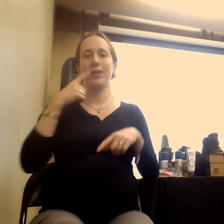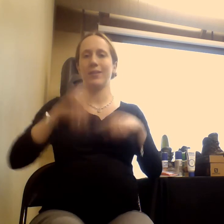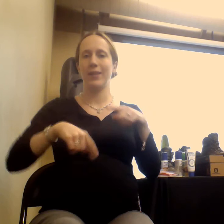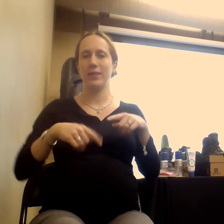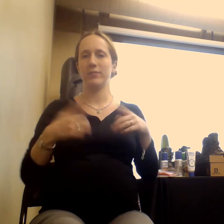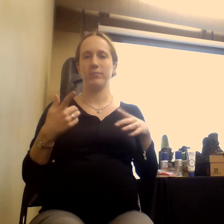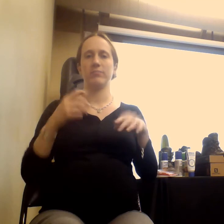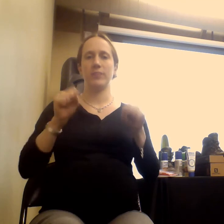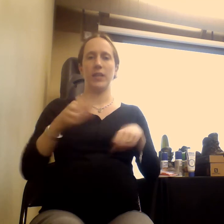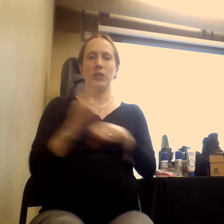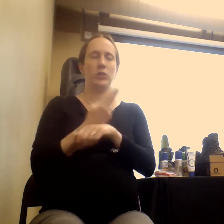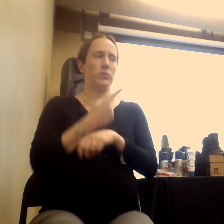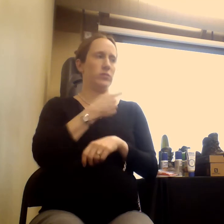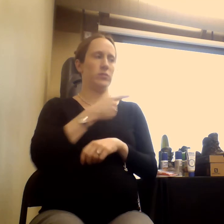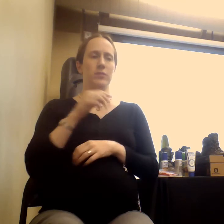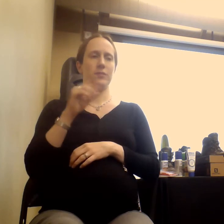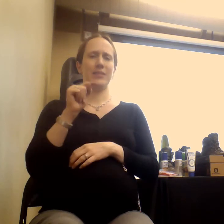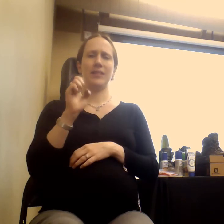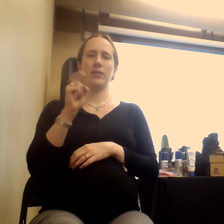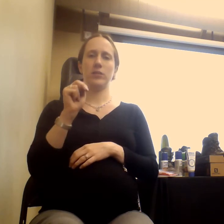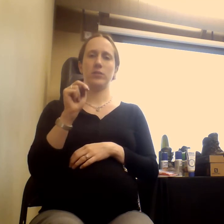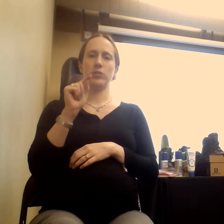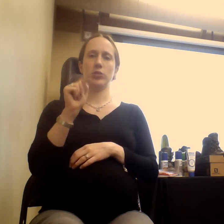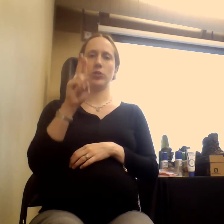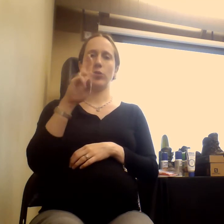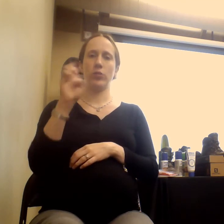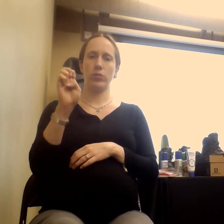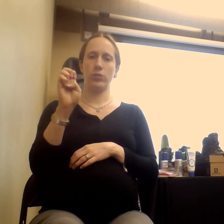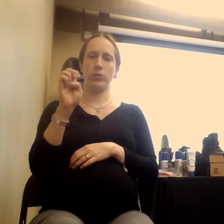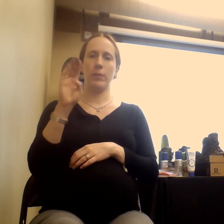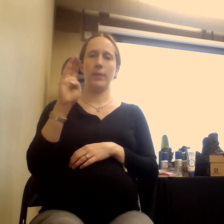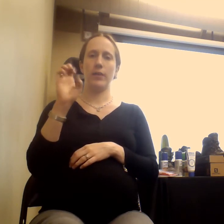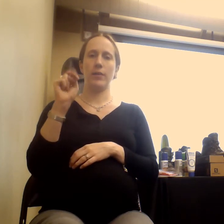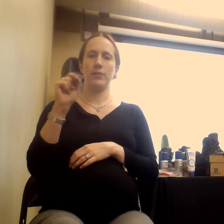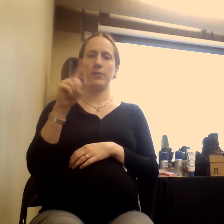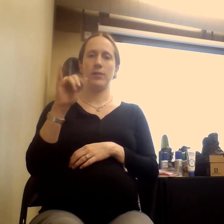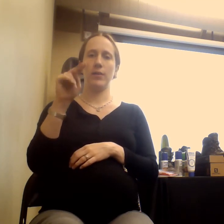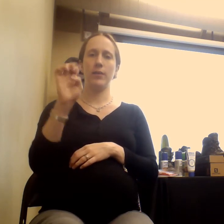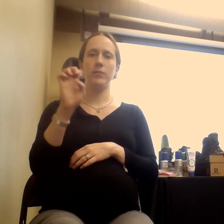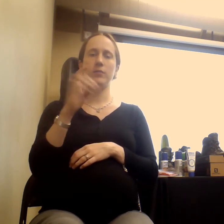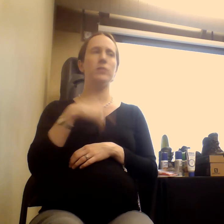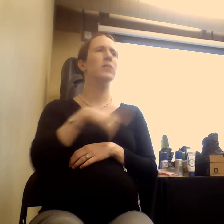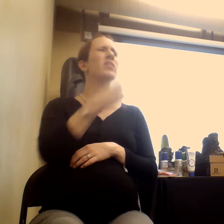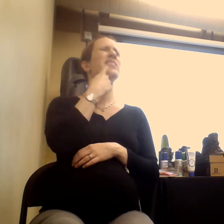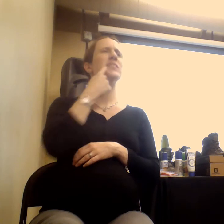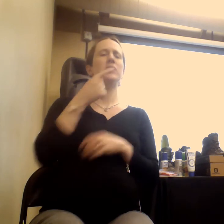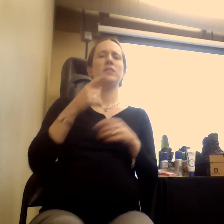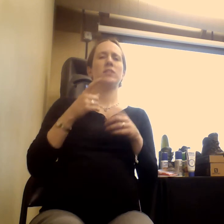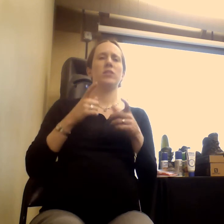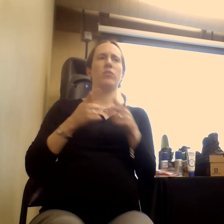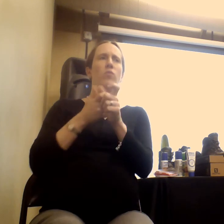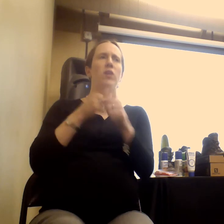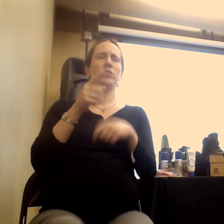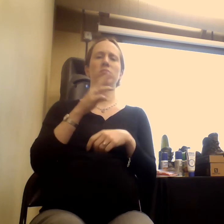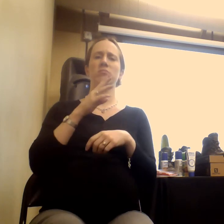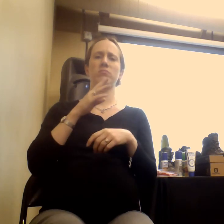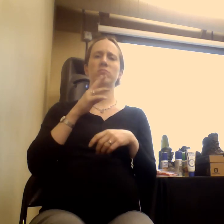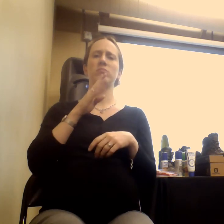help What out. was the name of that last run you talked about? Tincture of benzene, No, the run. bad water. Bad water.